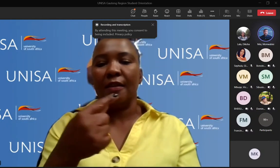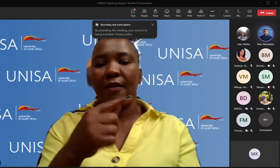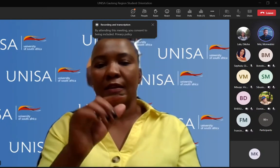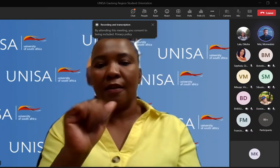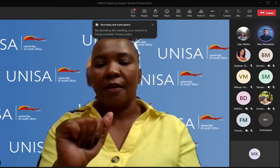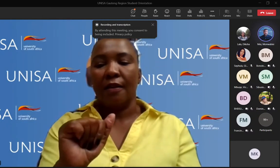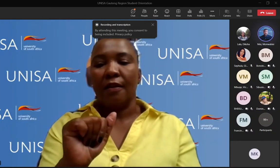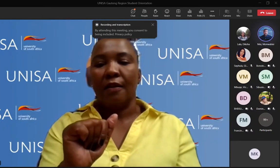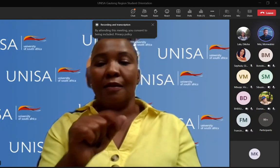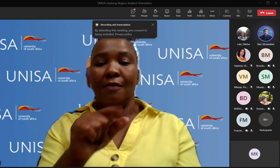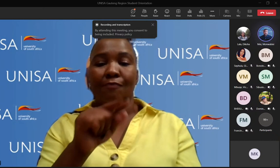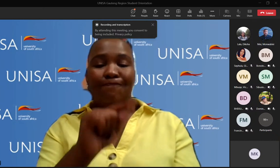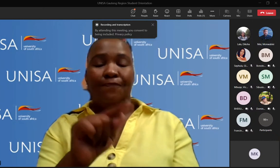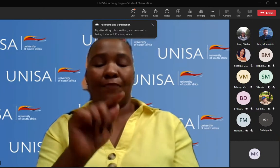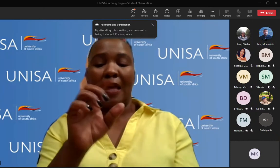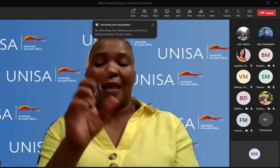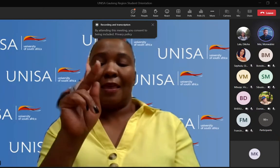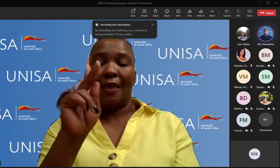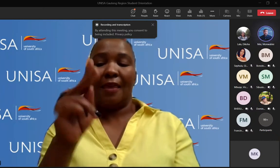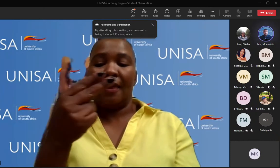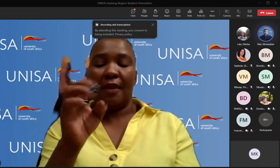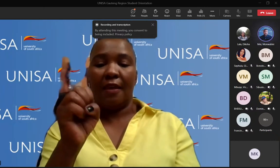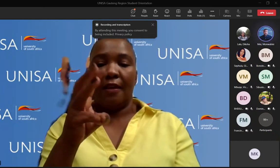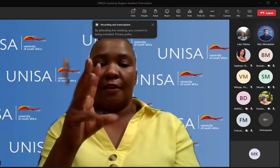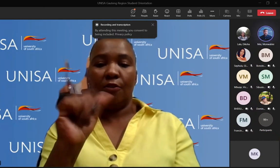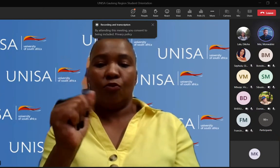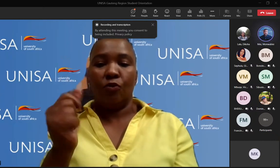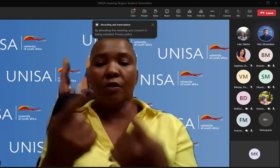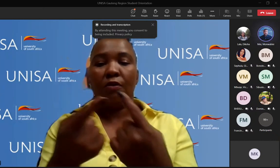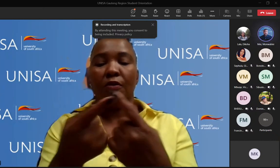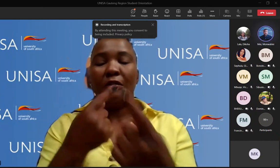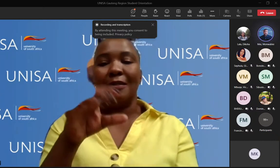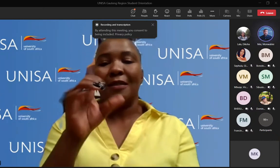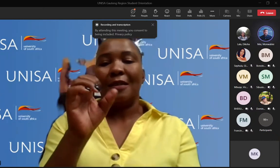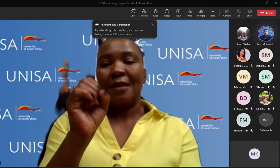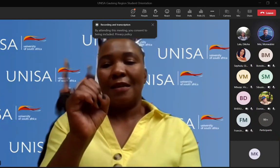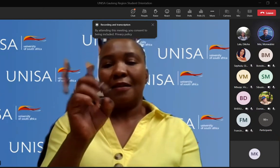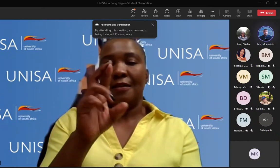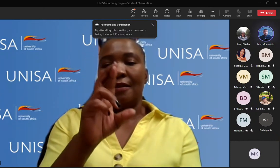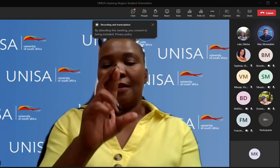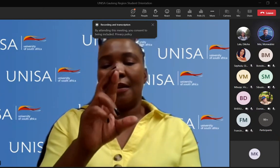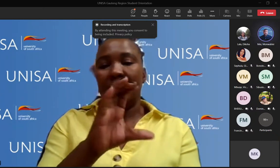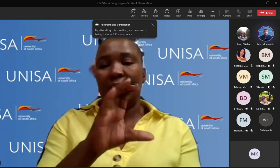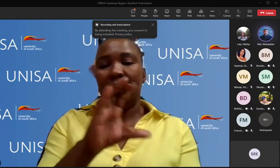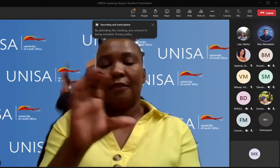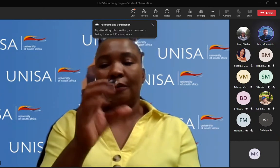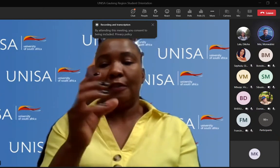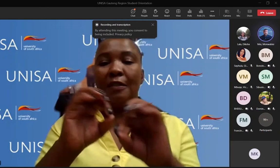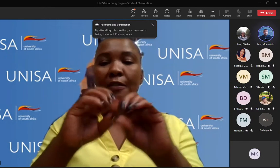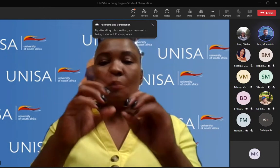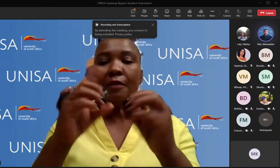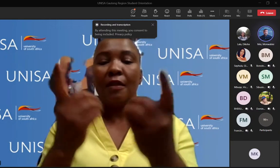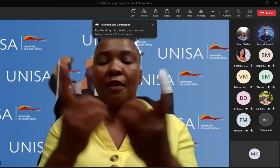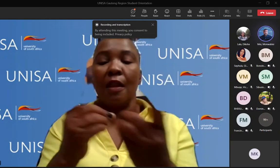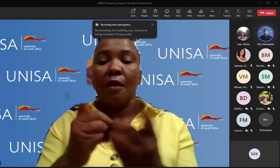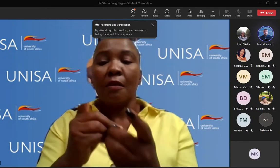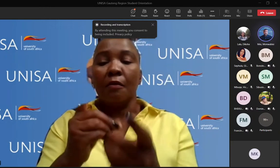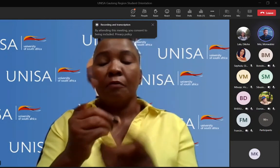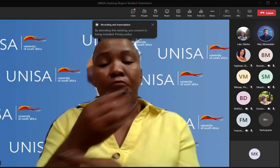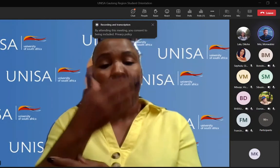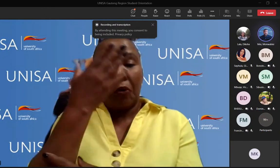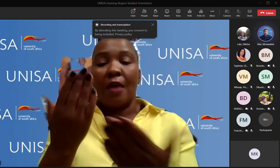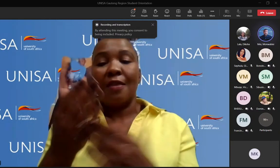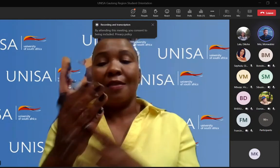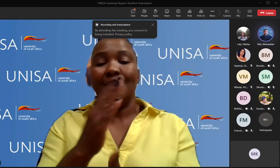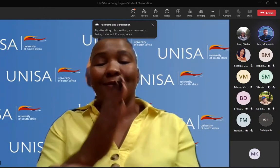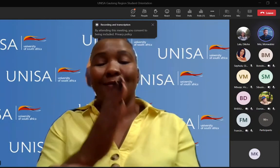will be representing our SRC unit I'm not sure if she is available at the moment because